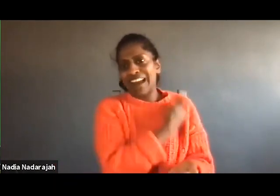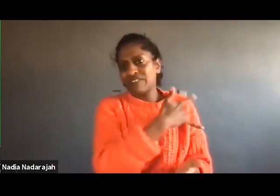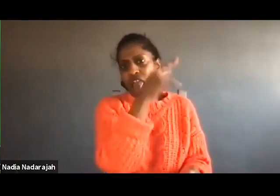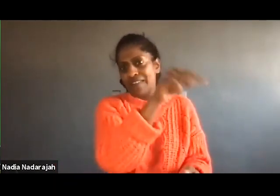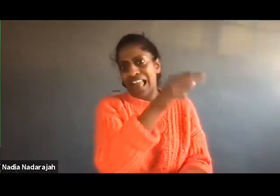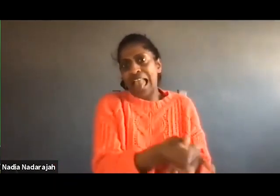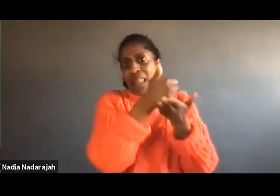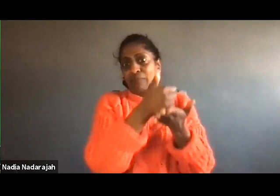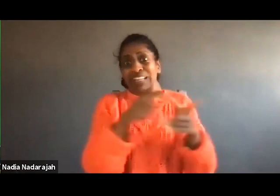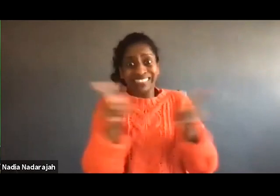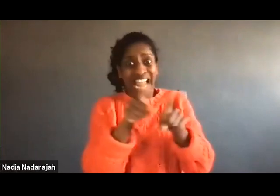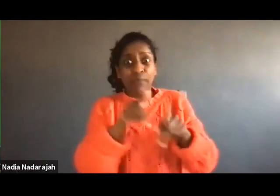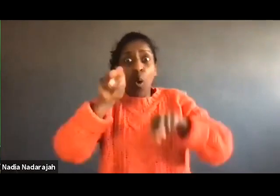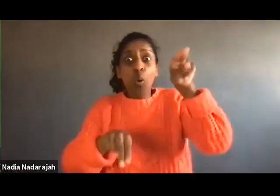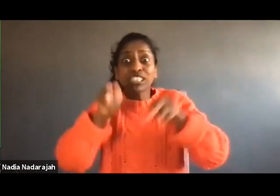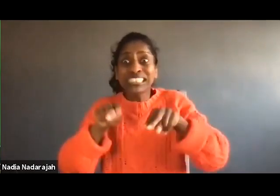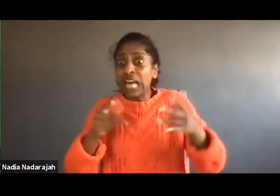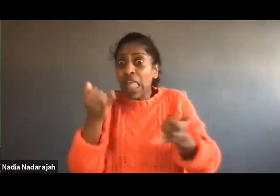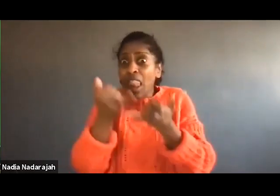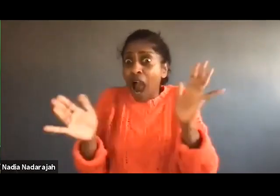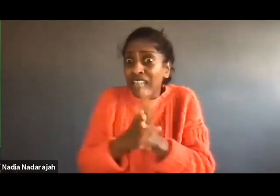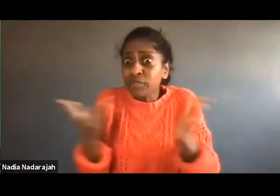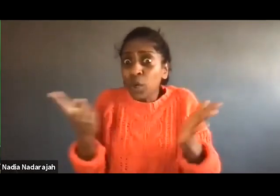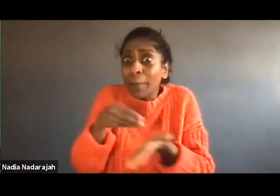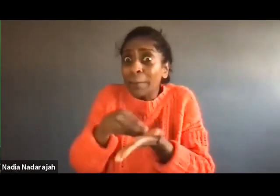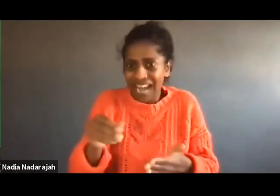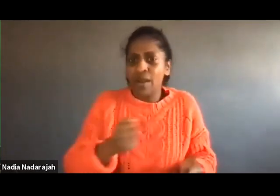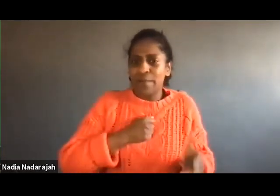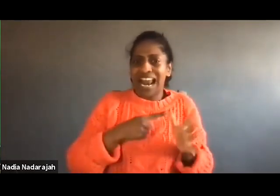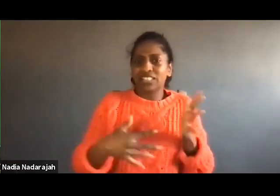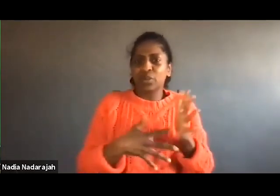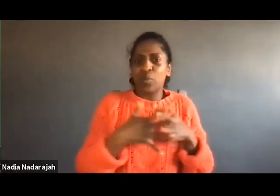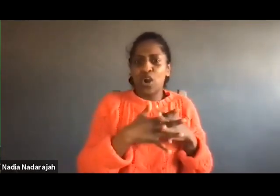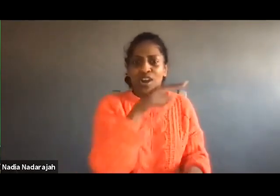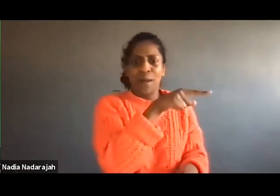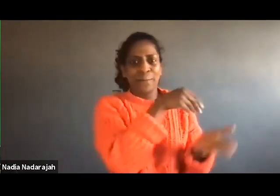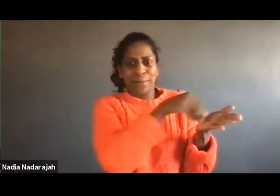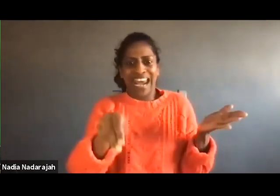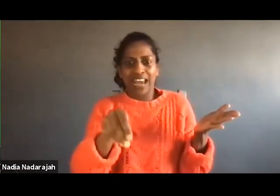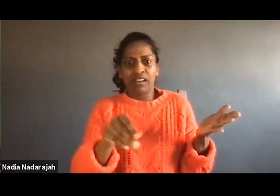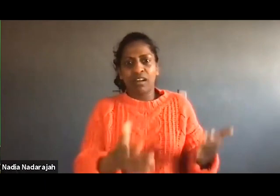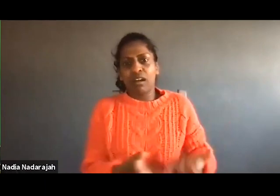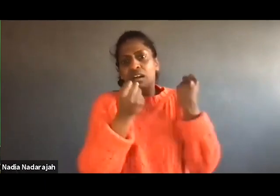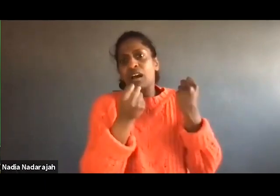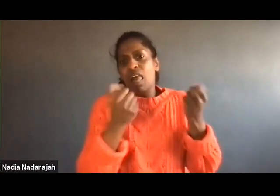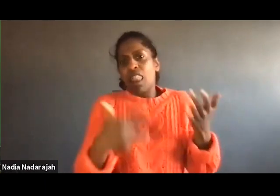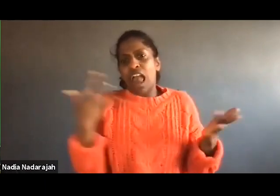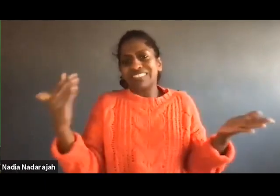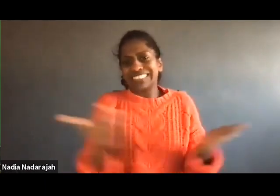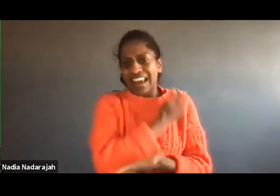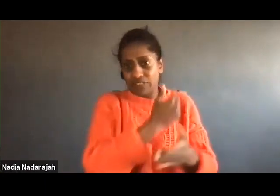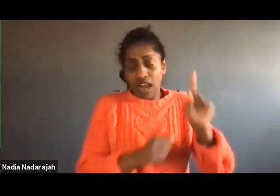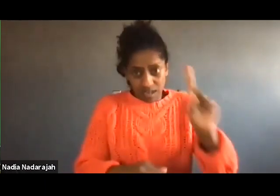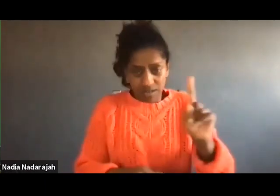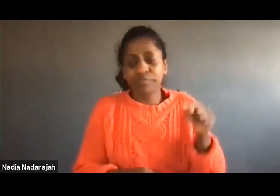also employ interpreters and use VRS, just similarly to Ahmed said earlier. So access to work do support me with a budget to